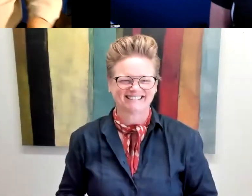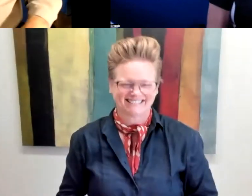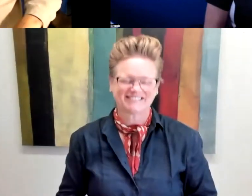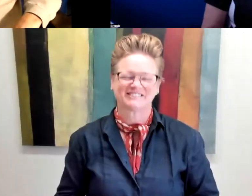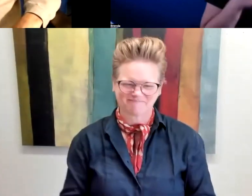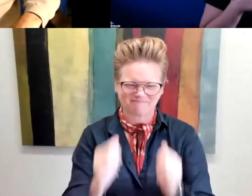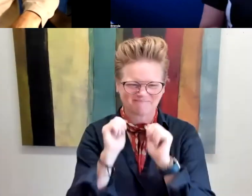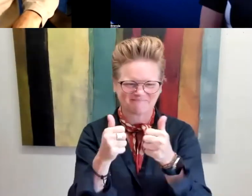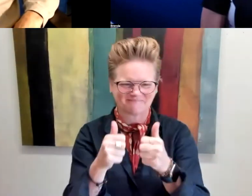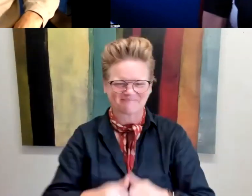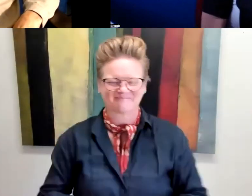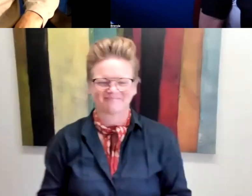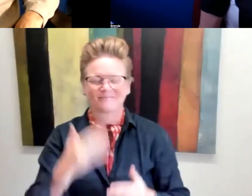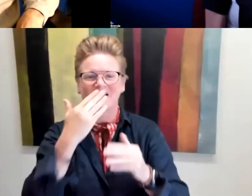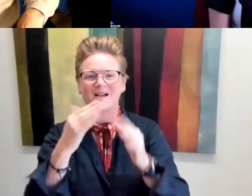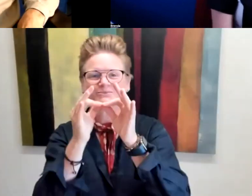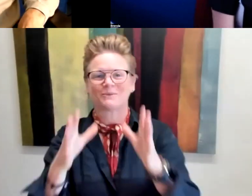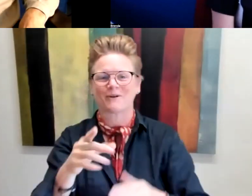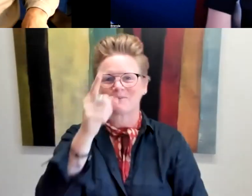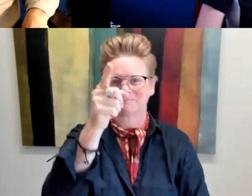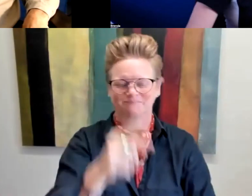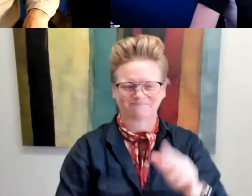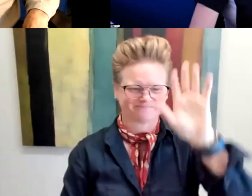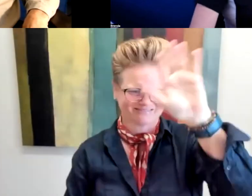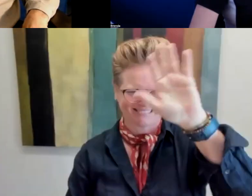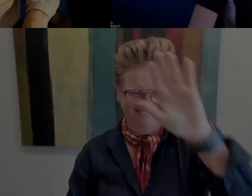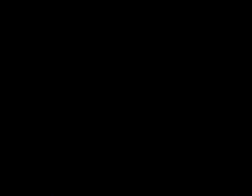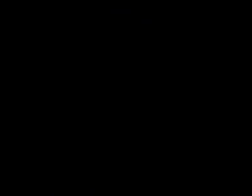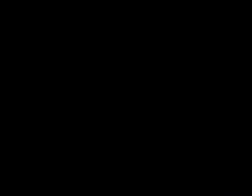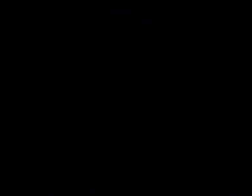Thank you all for joining. Thank you.